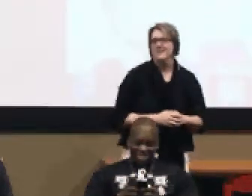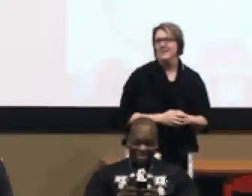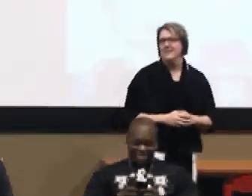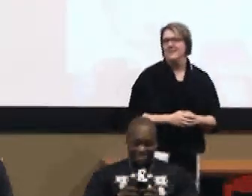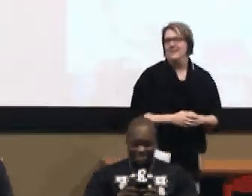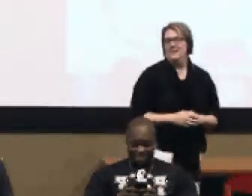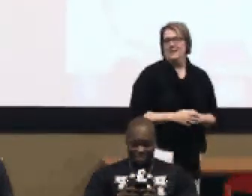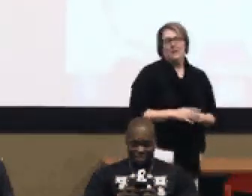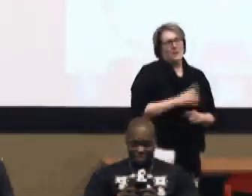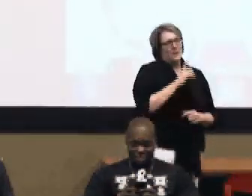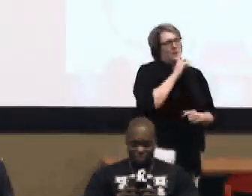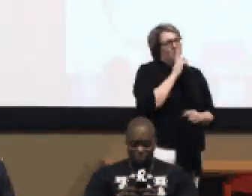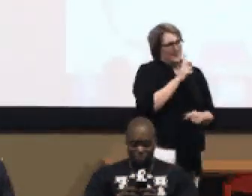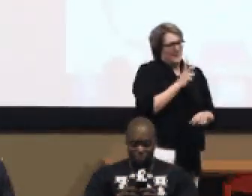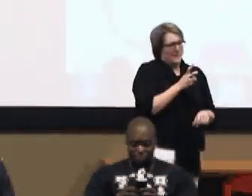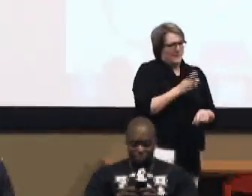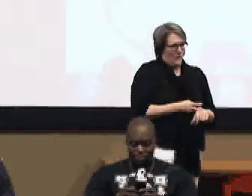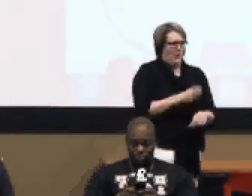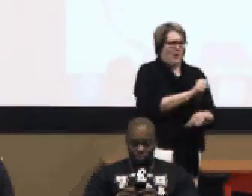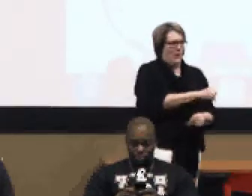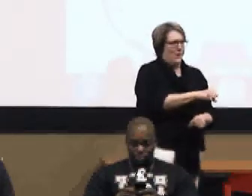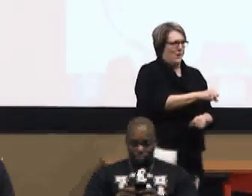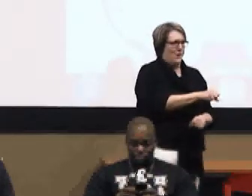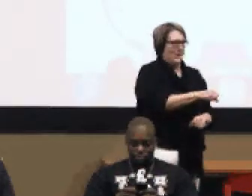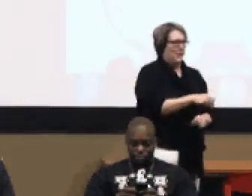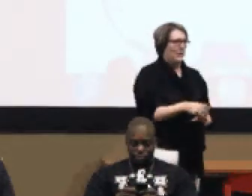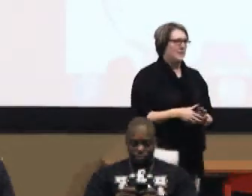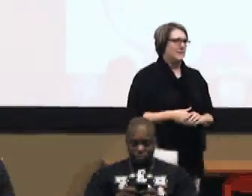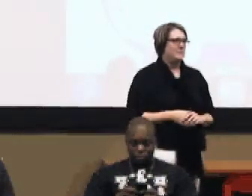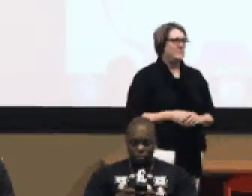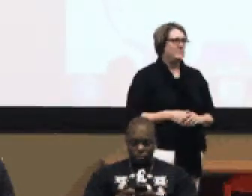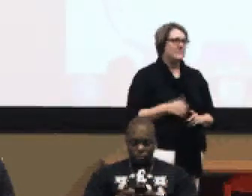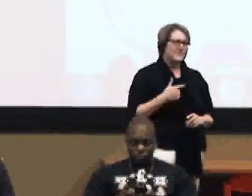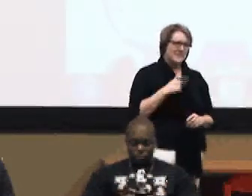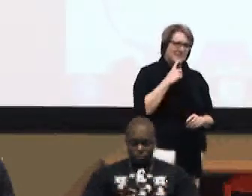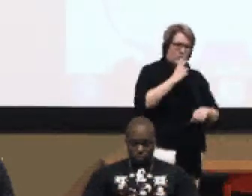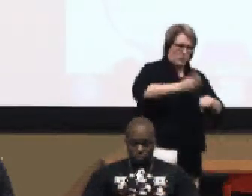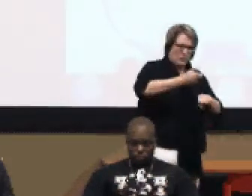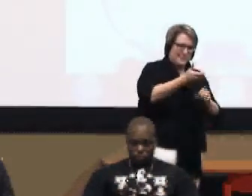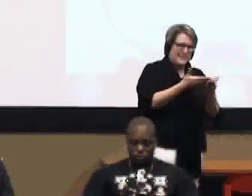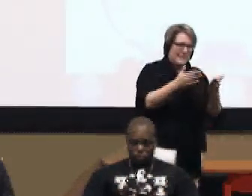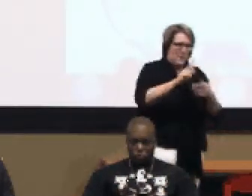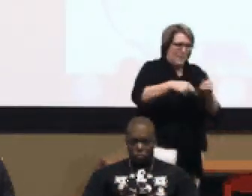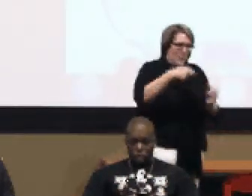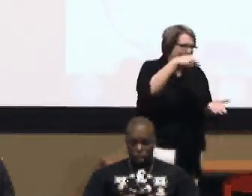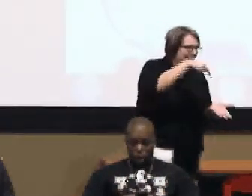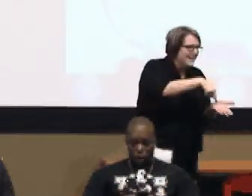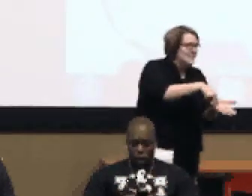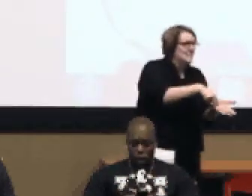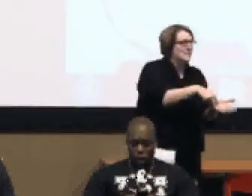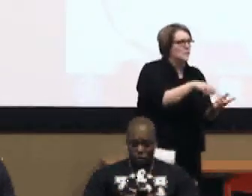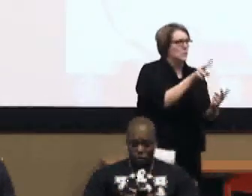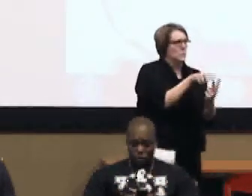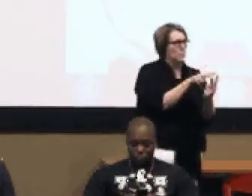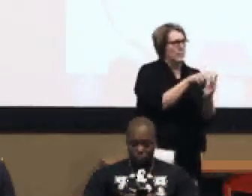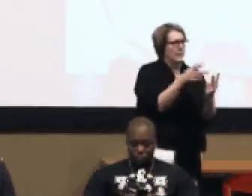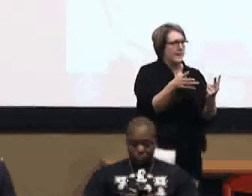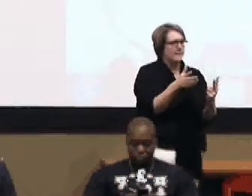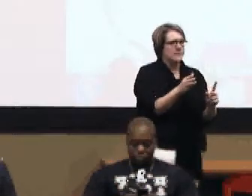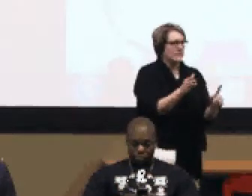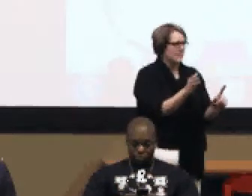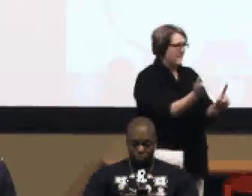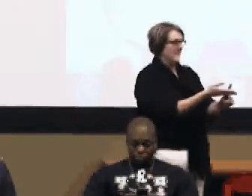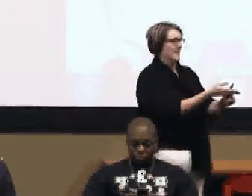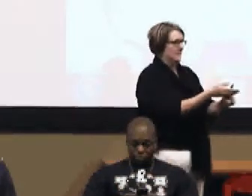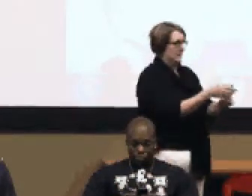and it's really hard. And you have to, and I'd say the hardest thing about it at this point is two things. One is convincing